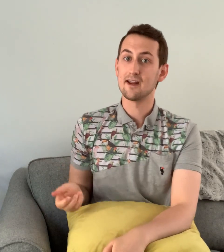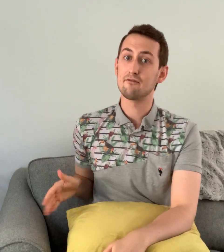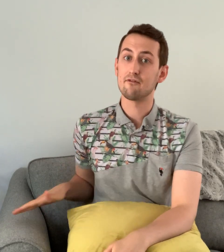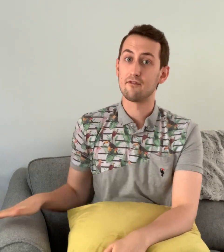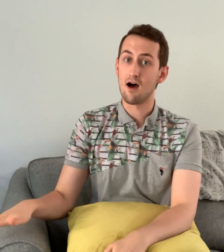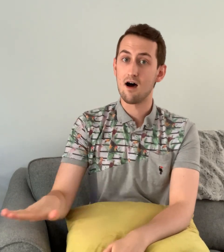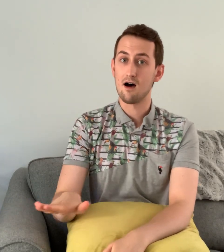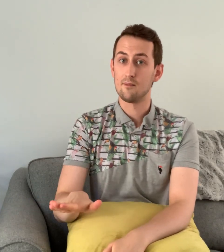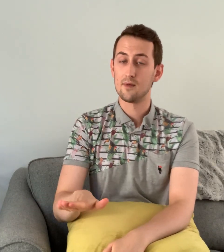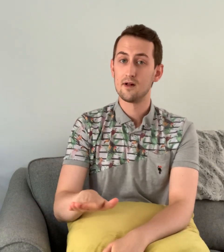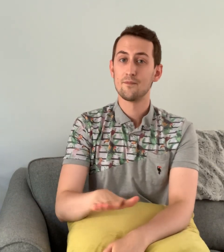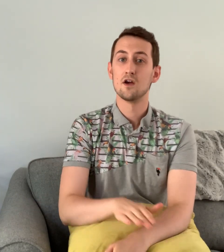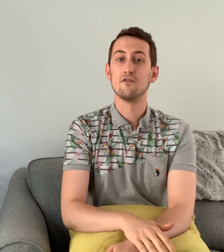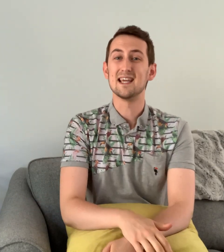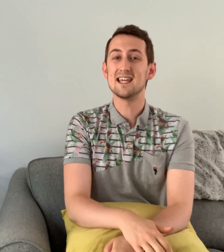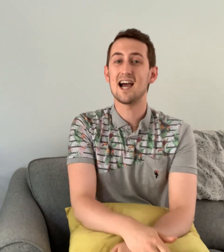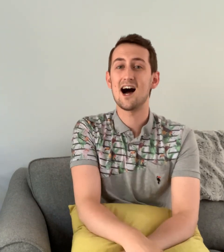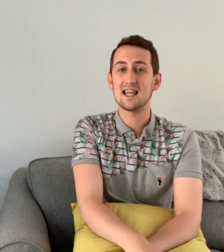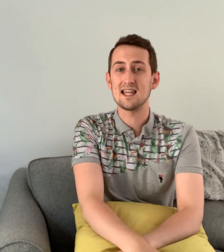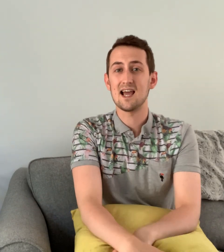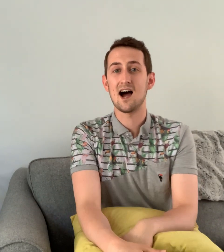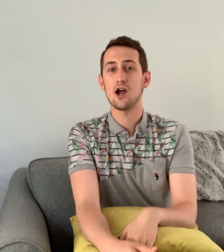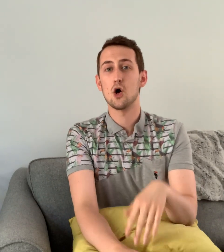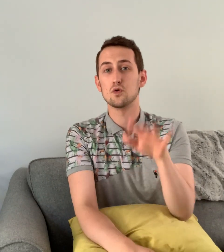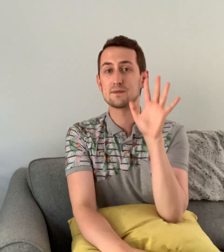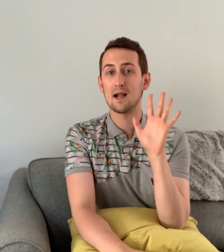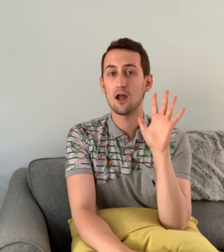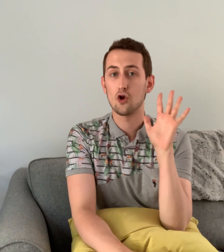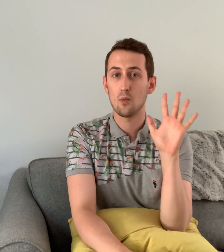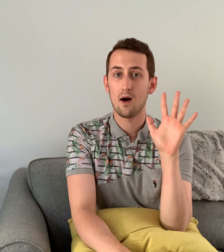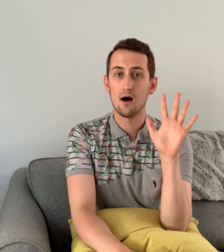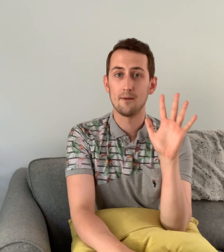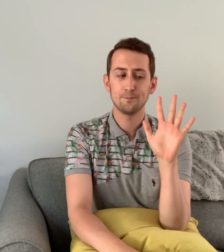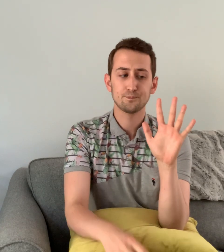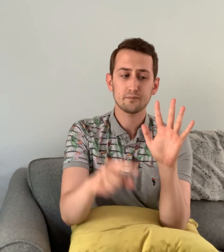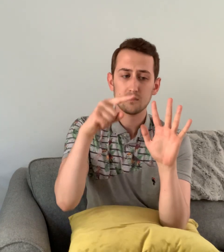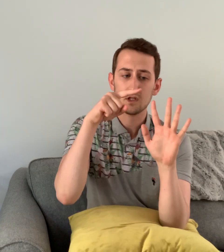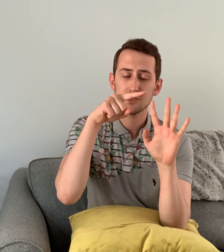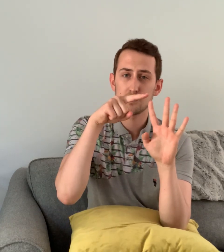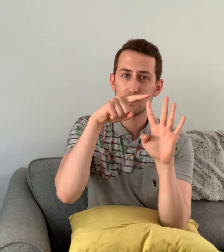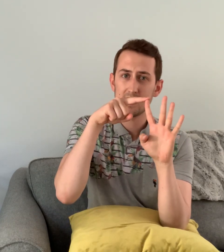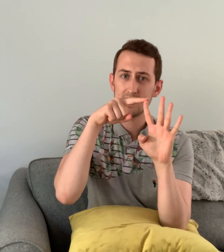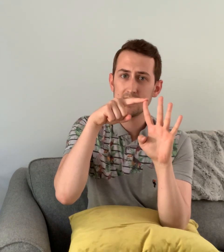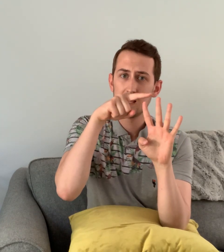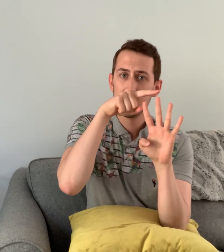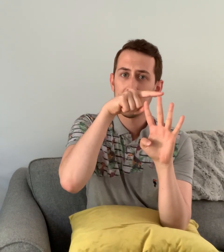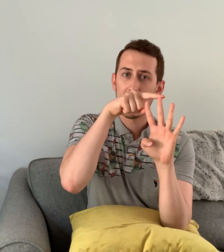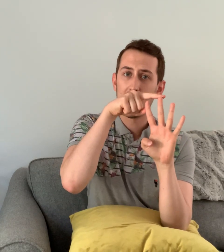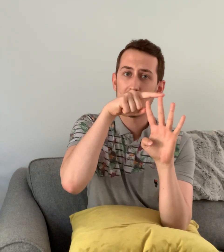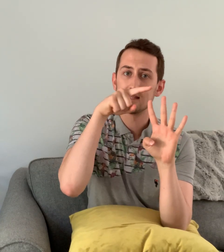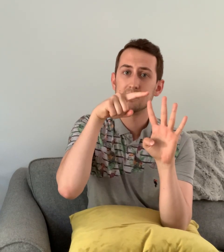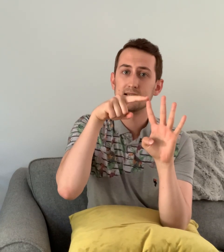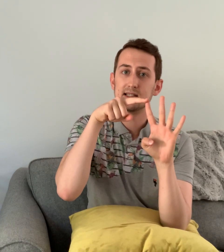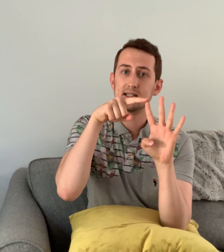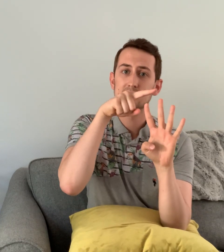a farm for e-i-e-i-o you'll spell it on your palm so we'll do e-i-e